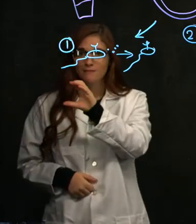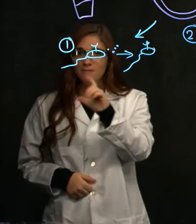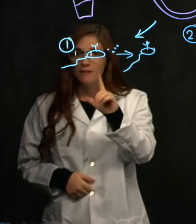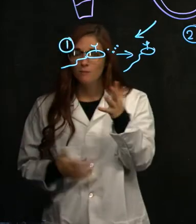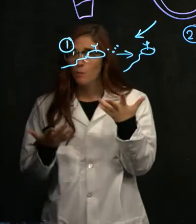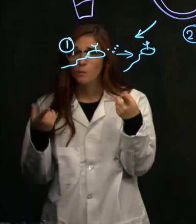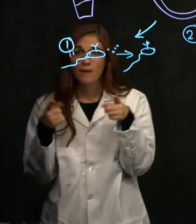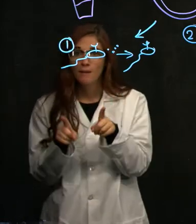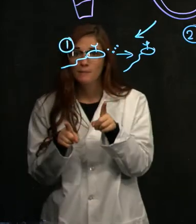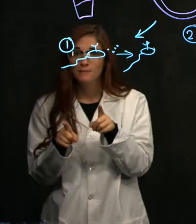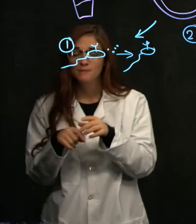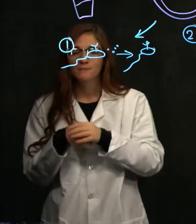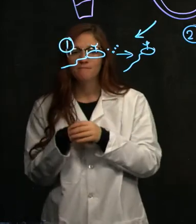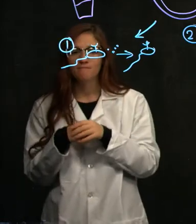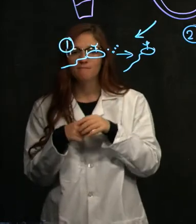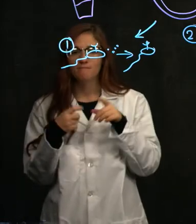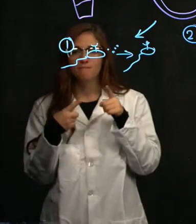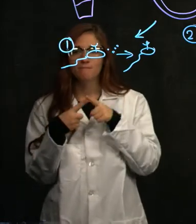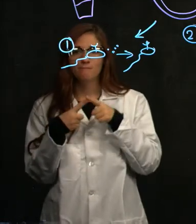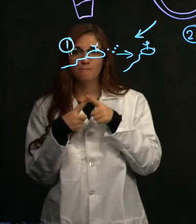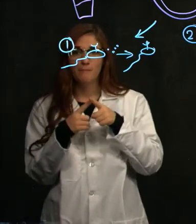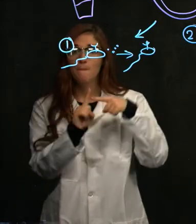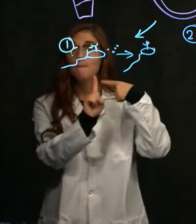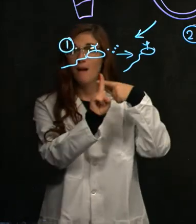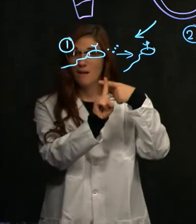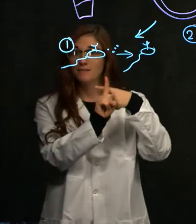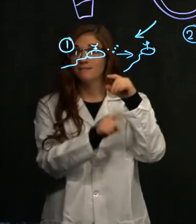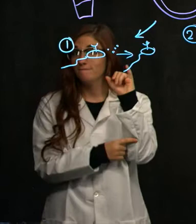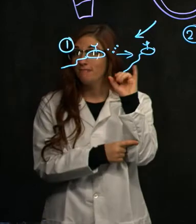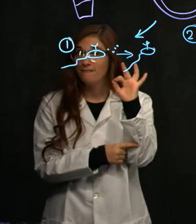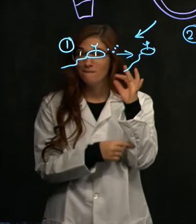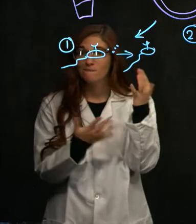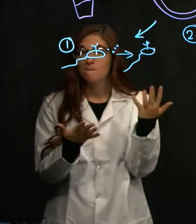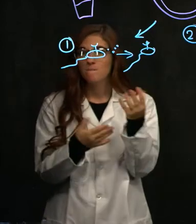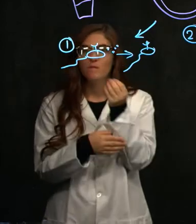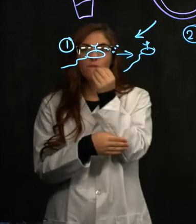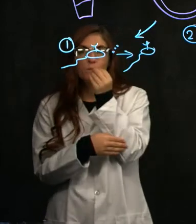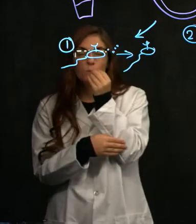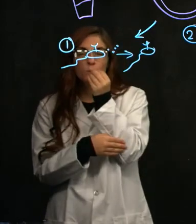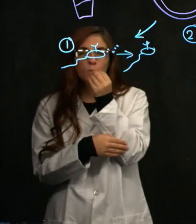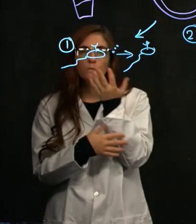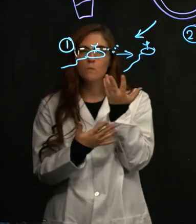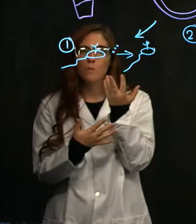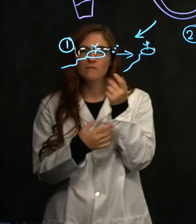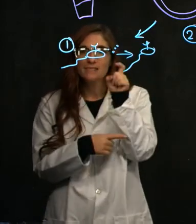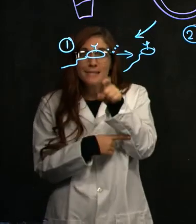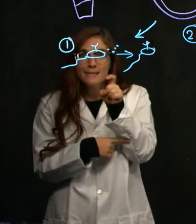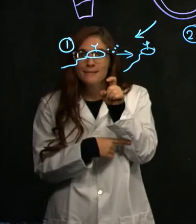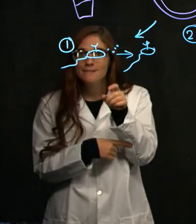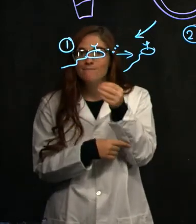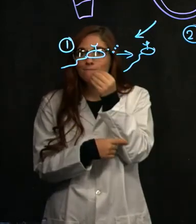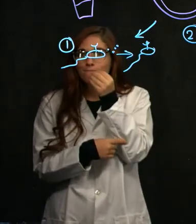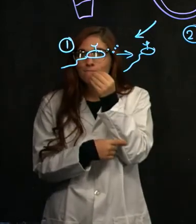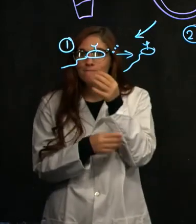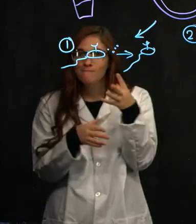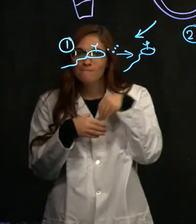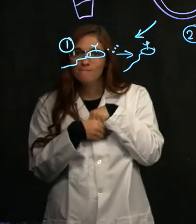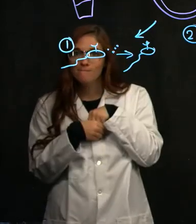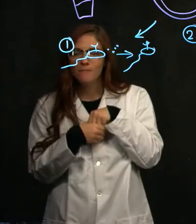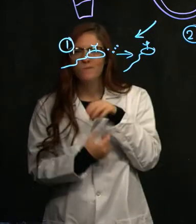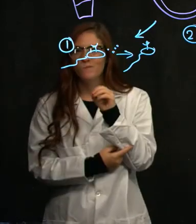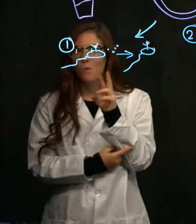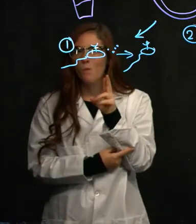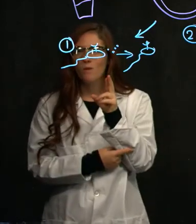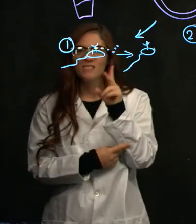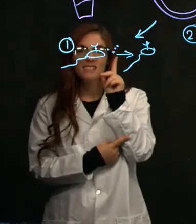they can have either positive impacts if it's a food or nutrient that that bacteria needs, or if it's a